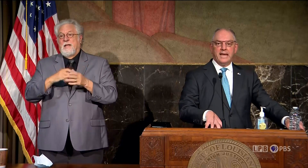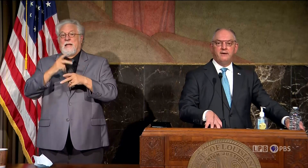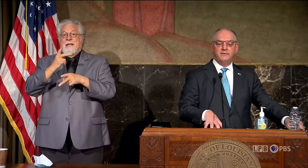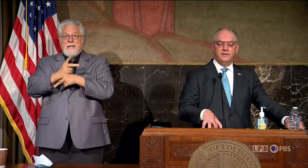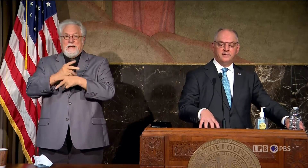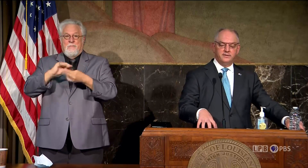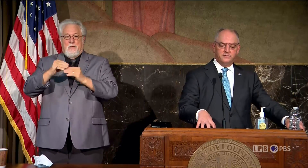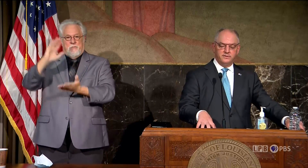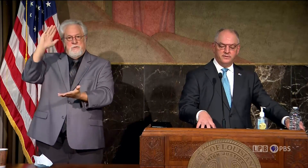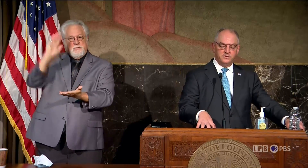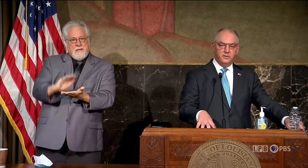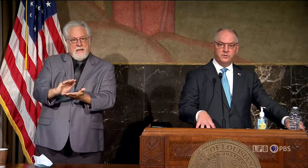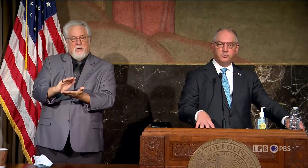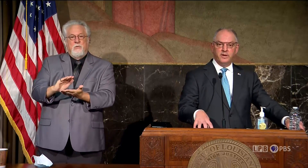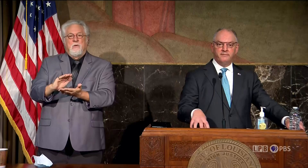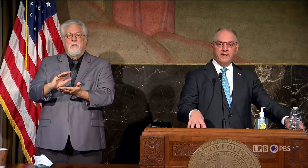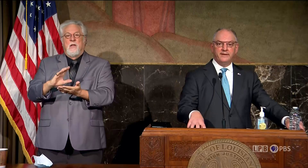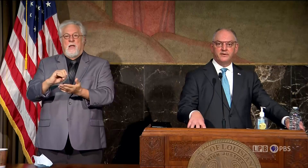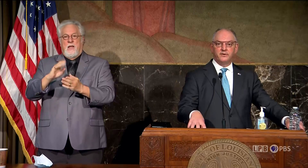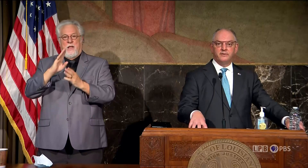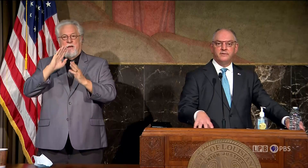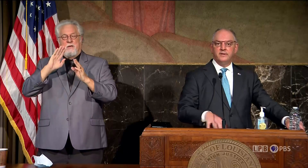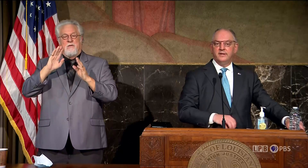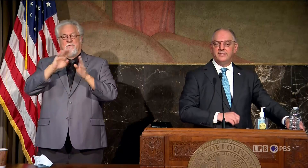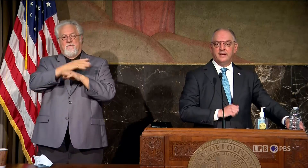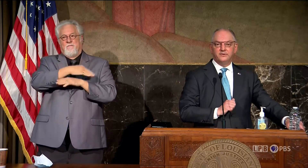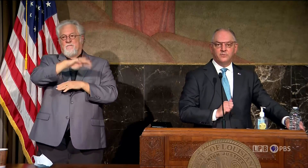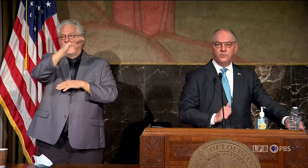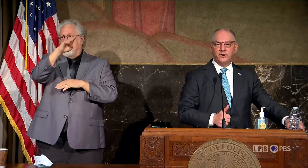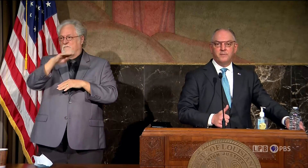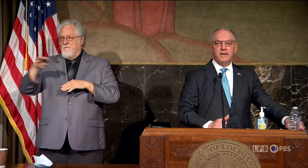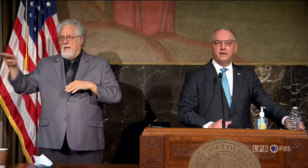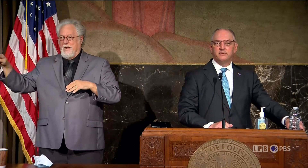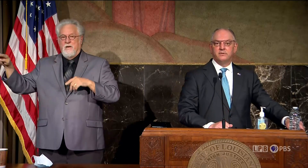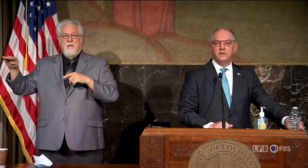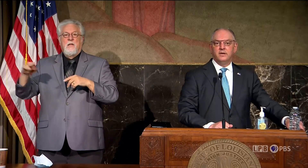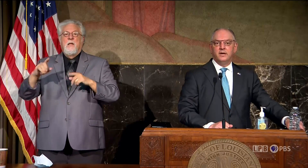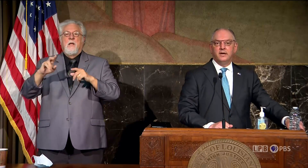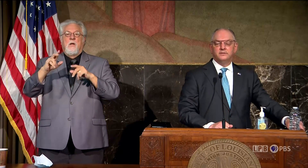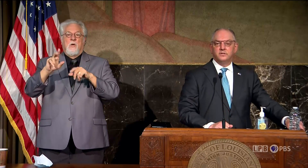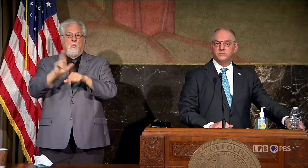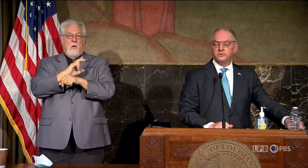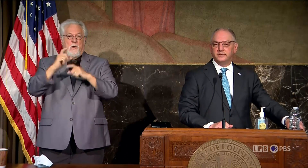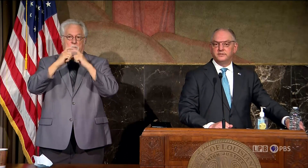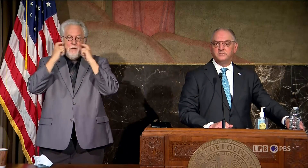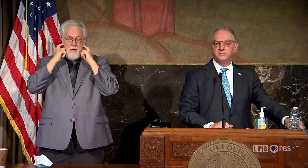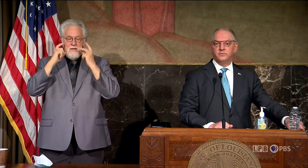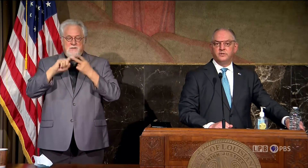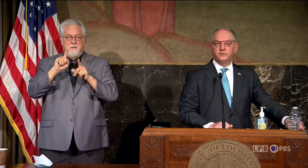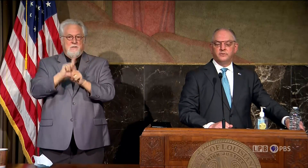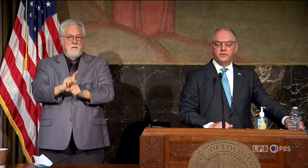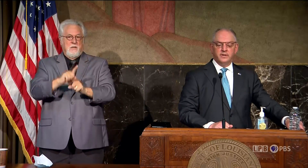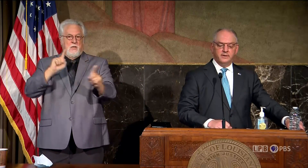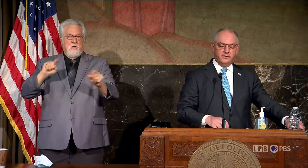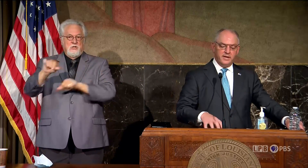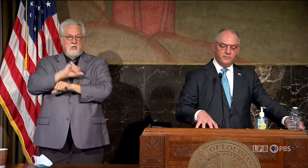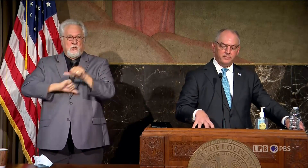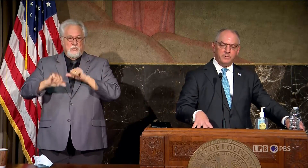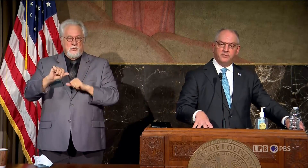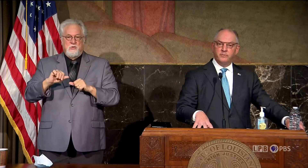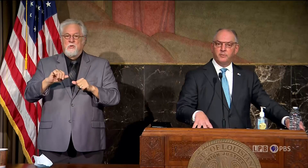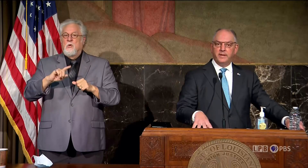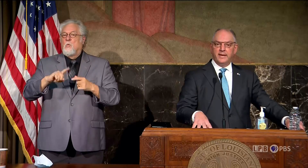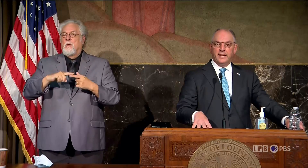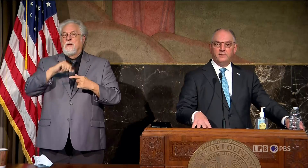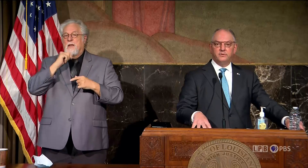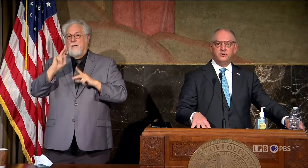numbers down, to slow the spread, flatten the curve. That is, wear your masks, social distance when you're not with